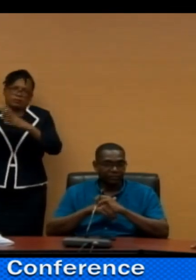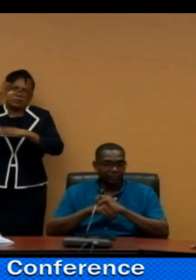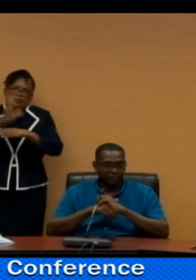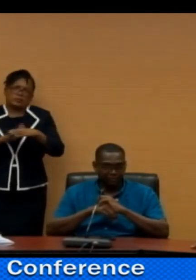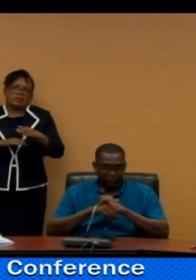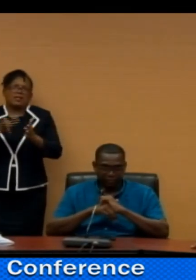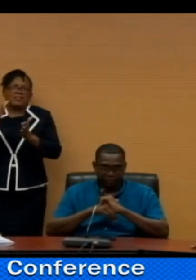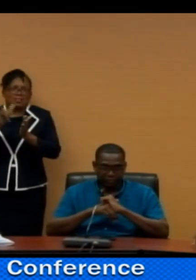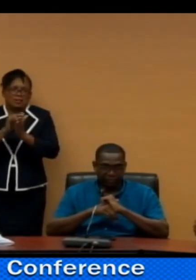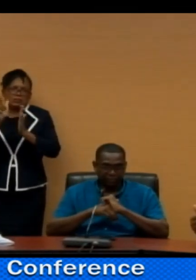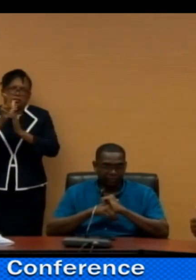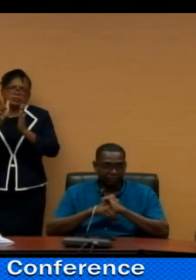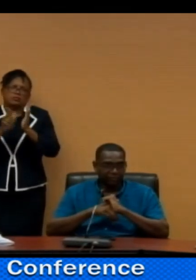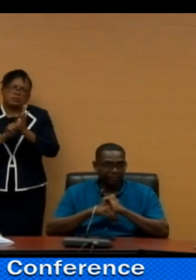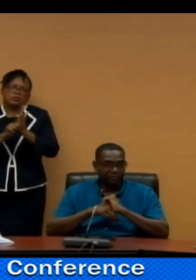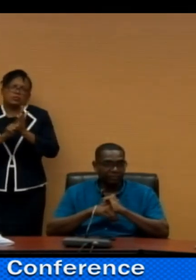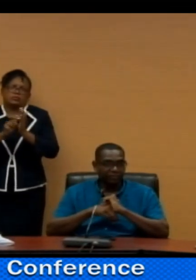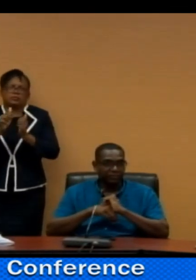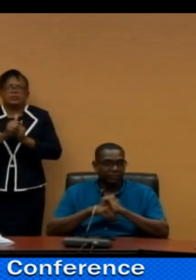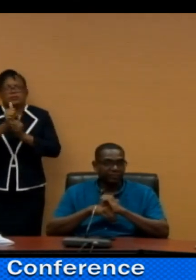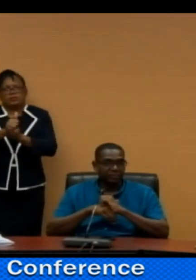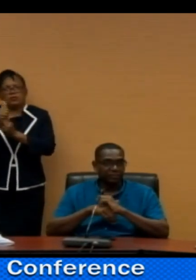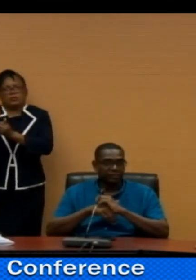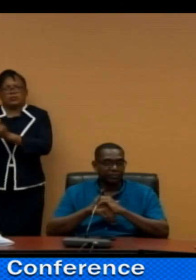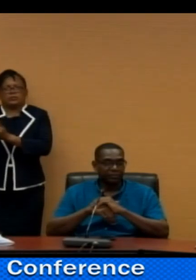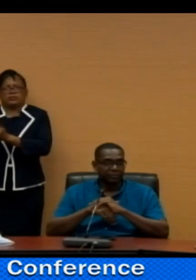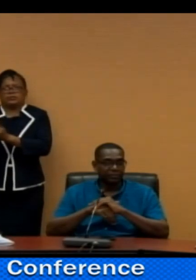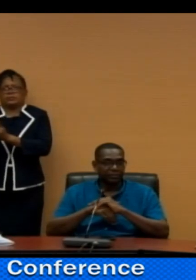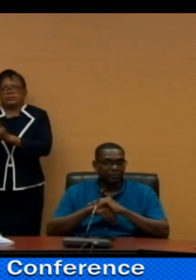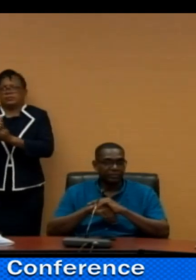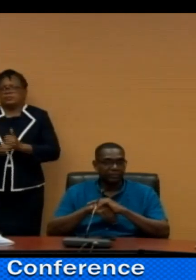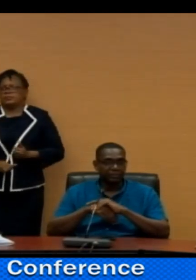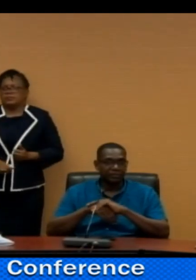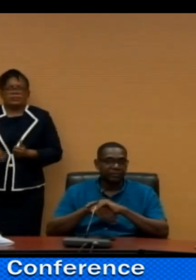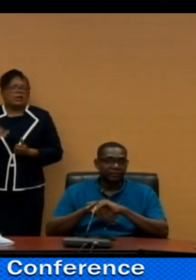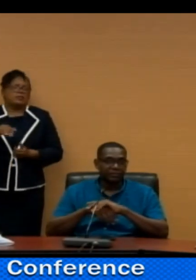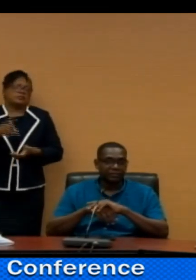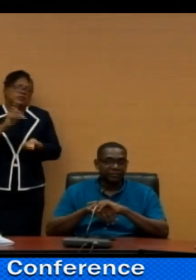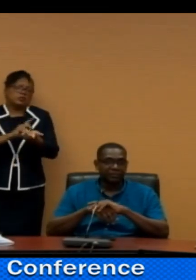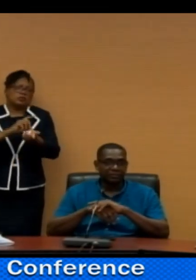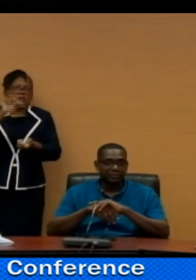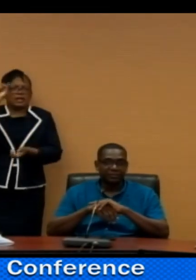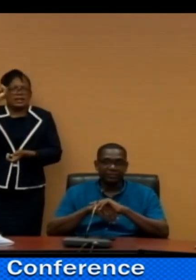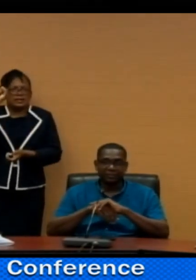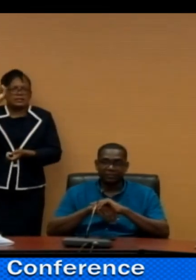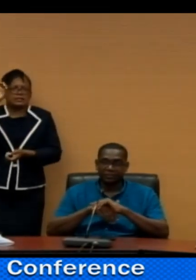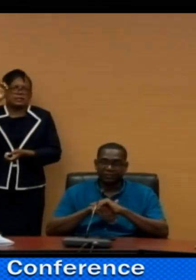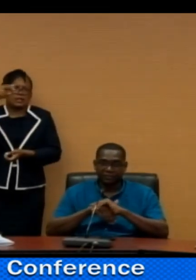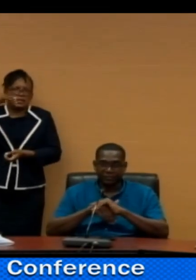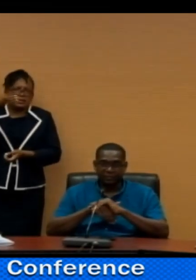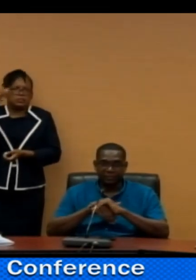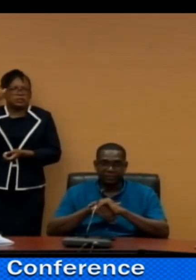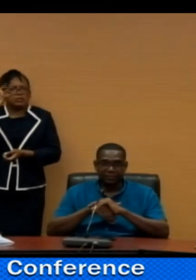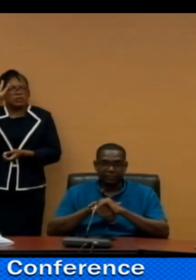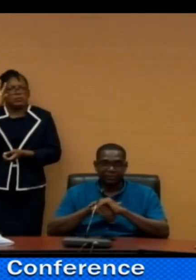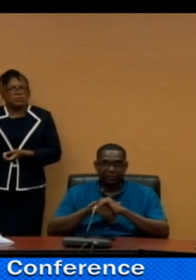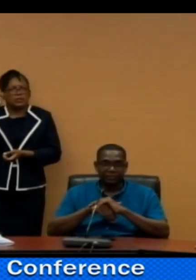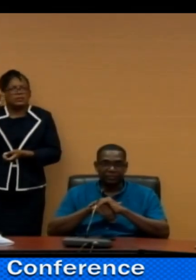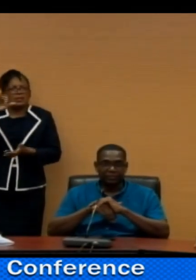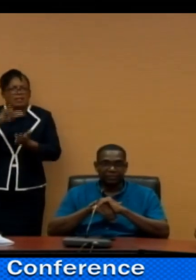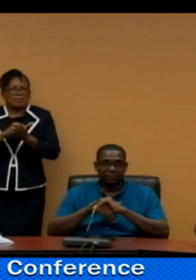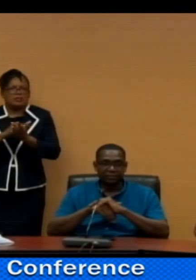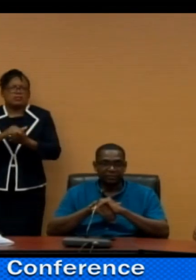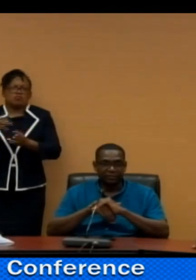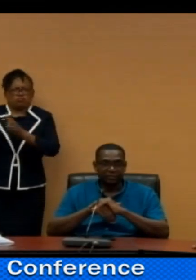following. Dr. Sean is our guru where that is concerned, and we expect,